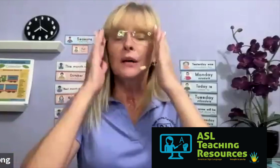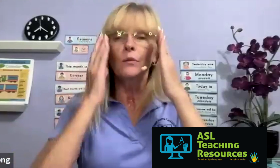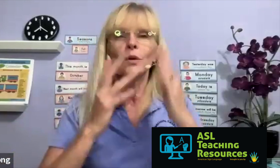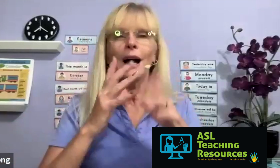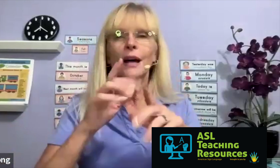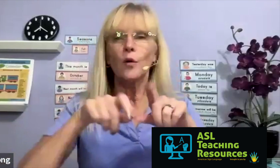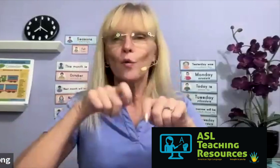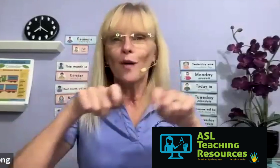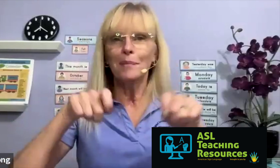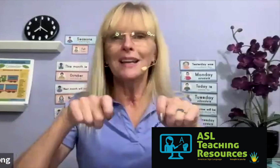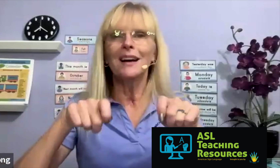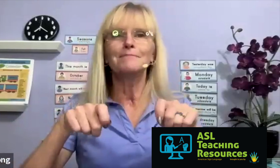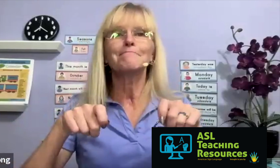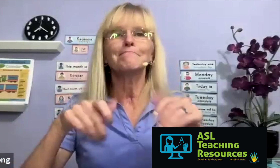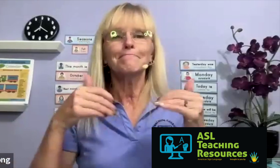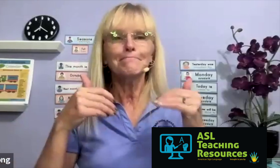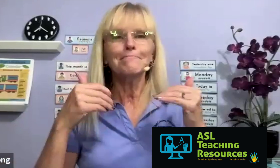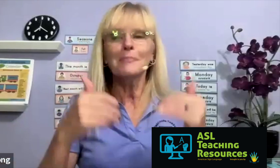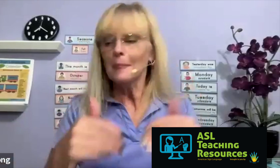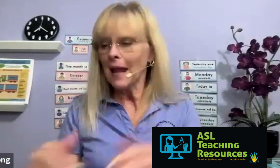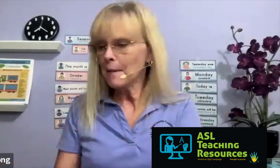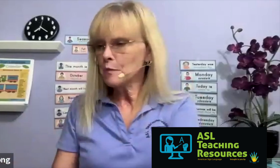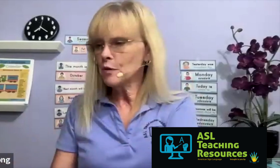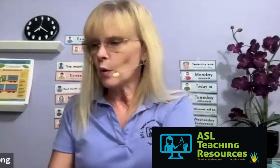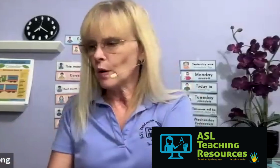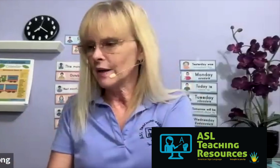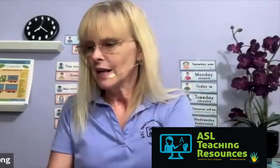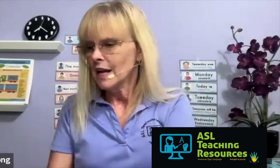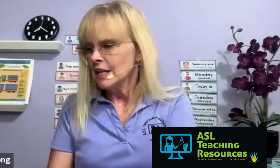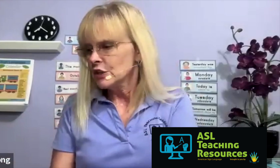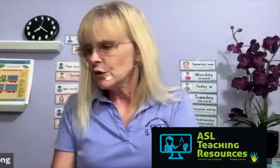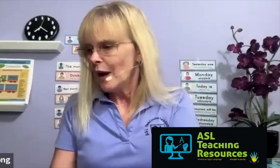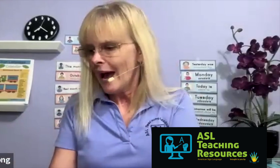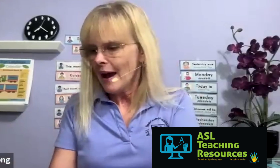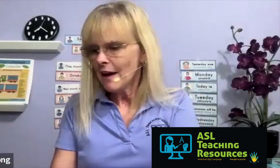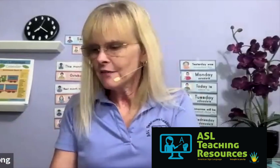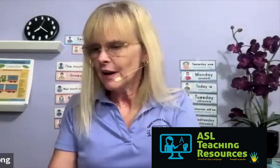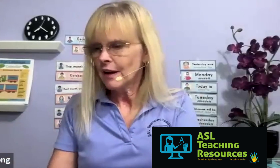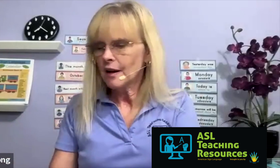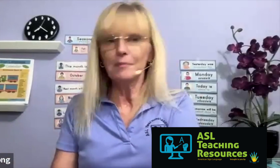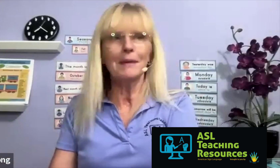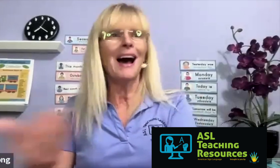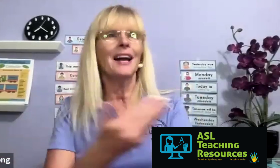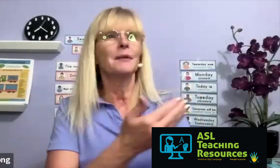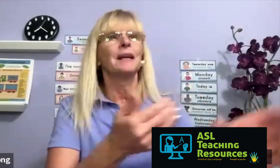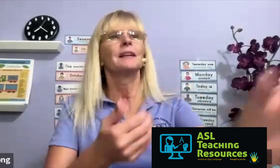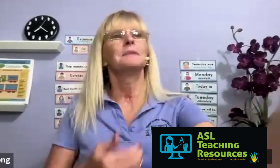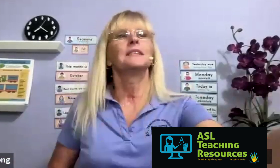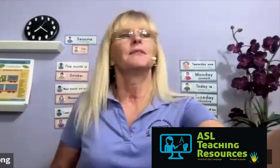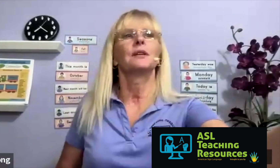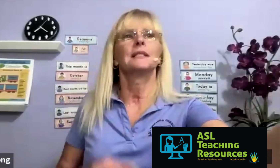we'll kind of wrap it up and move on. So you have behind me, let me see if you can